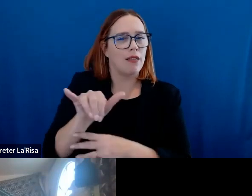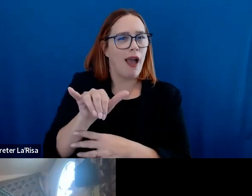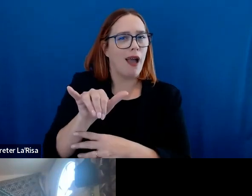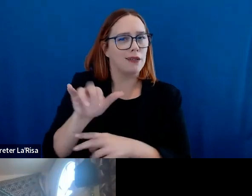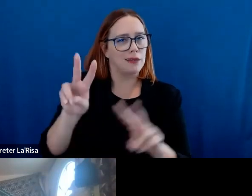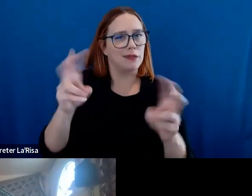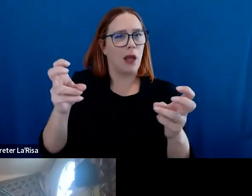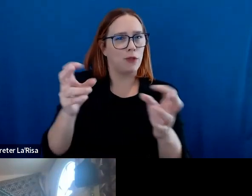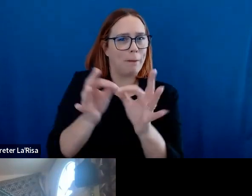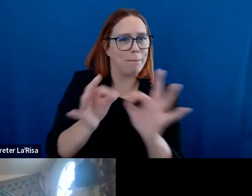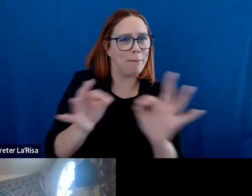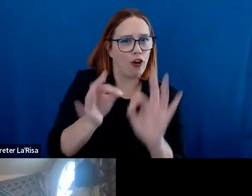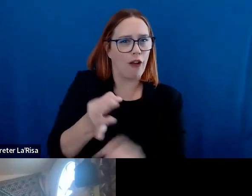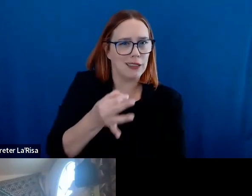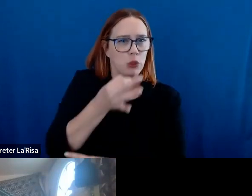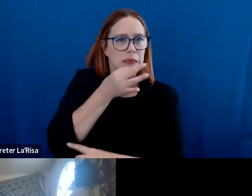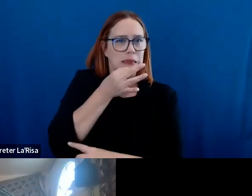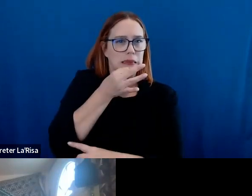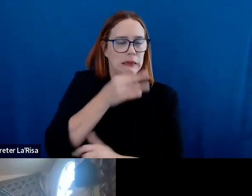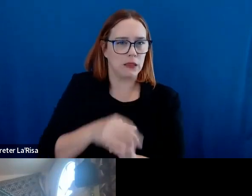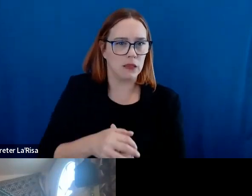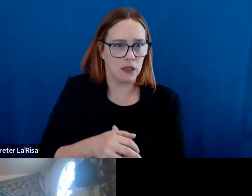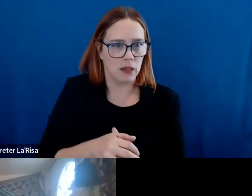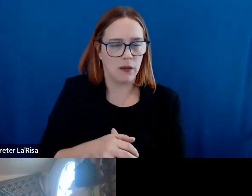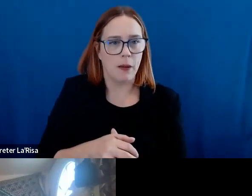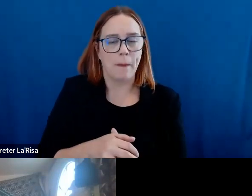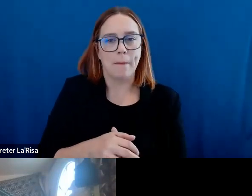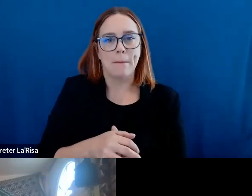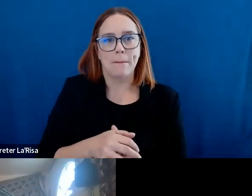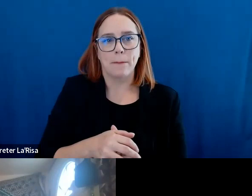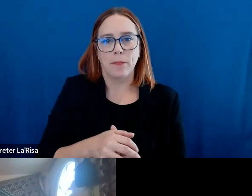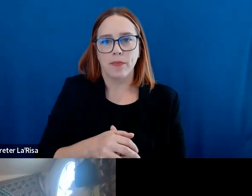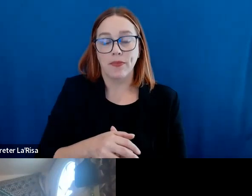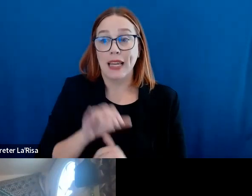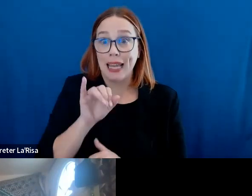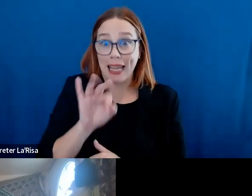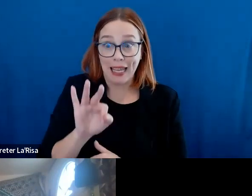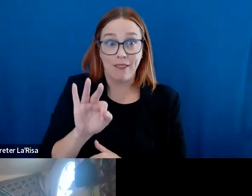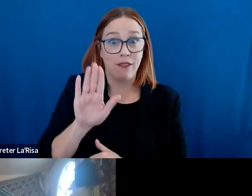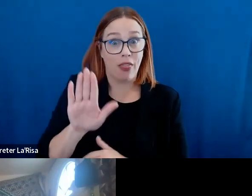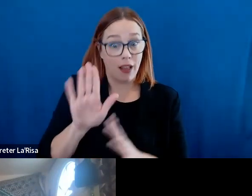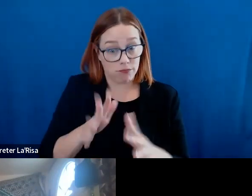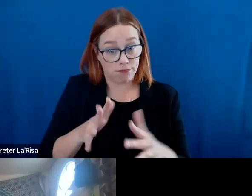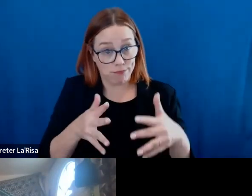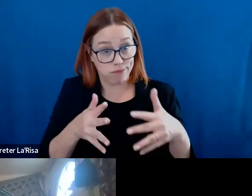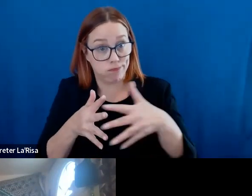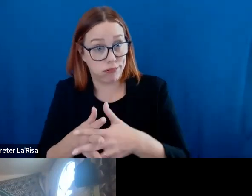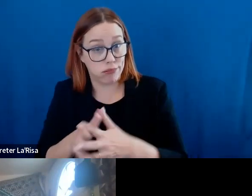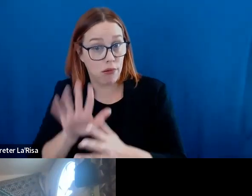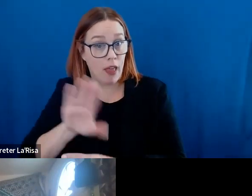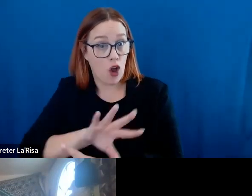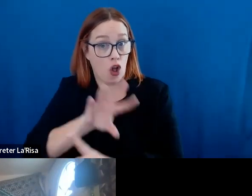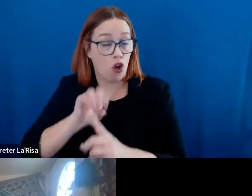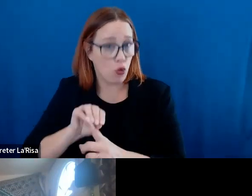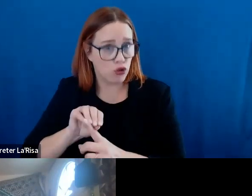living our lives, being ingrained in the culture, makes us subject matter experts of our lives and to a part